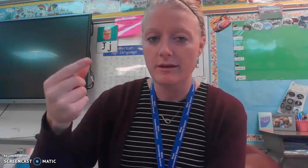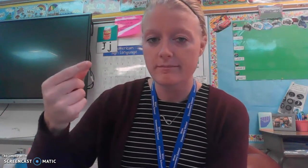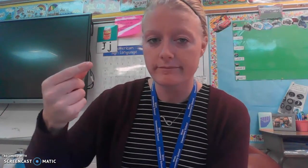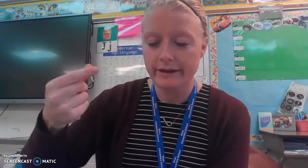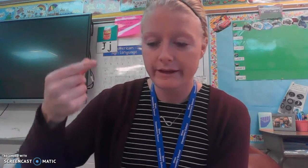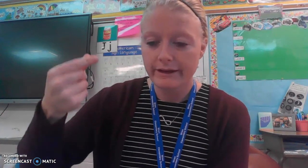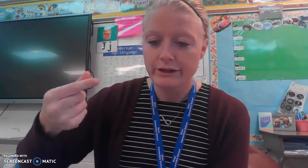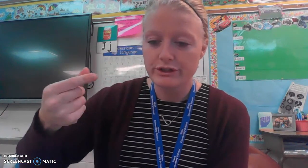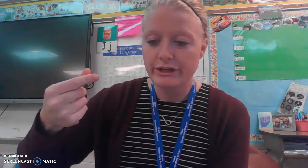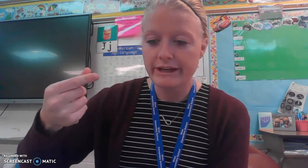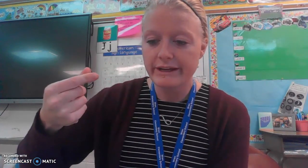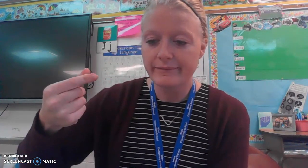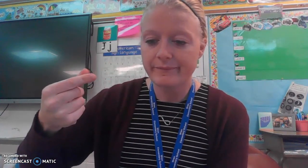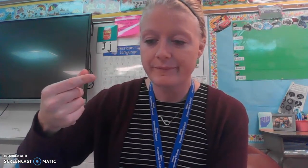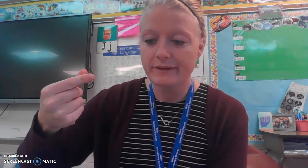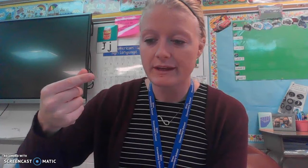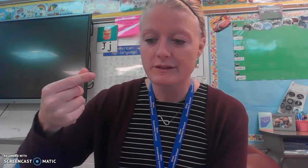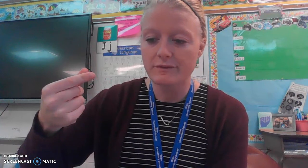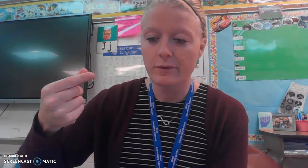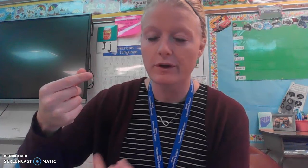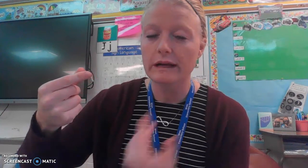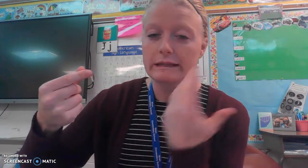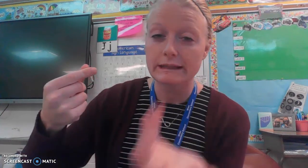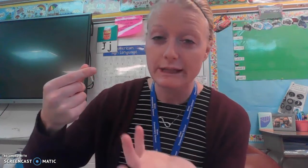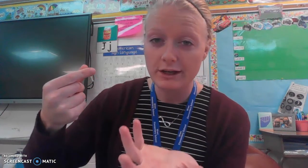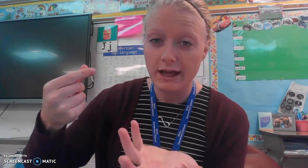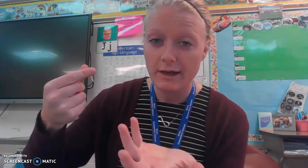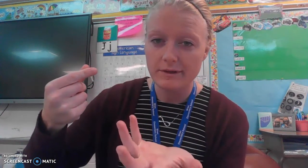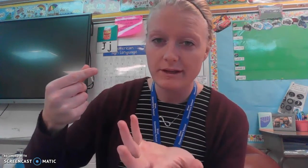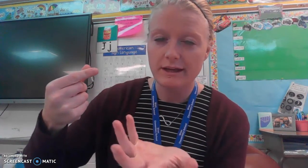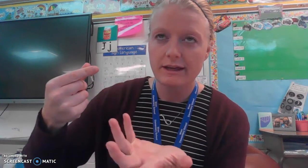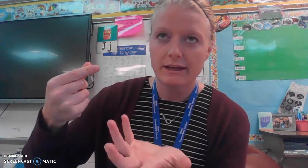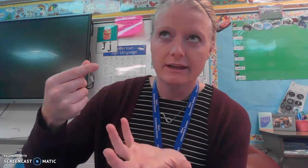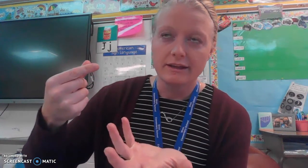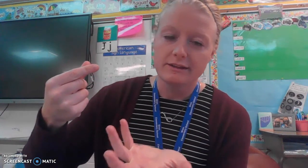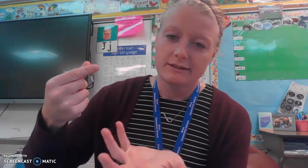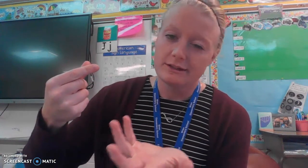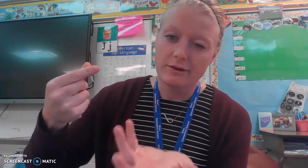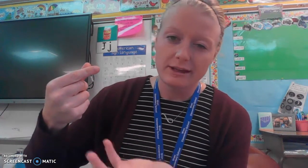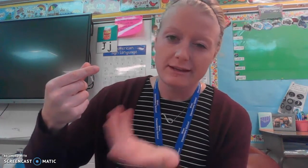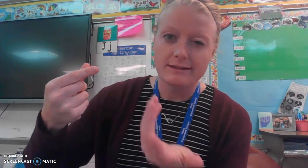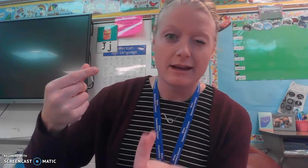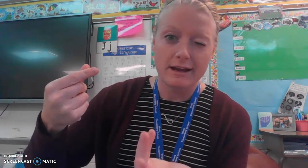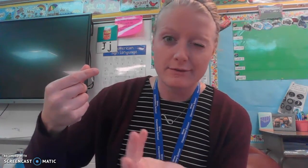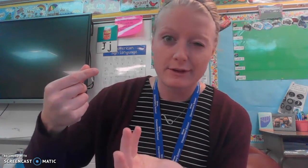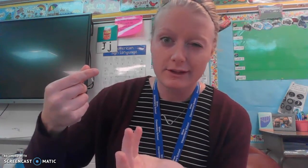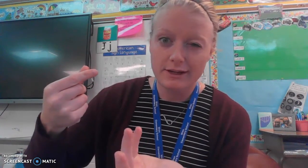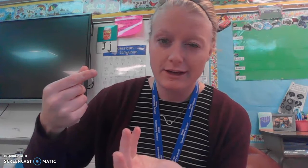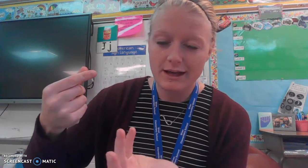thumb. G is for glitter cup. It's not really a sign for glitter